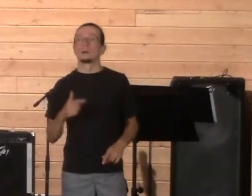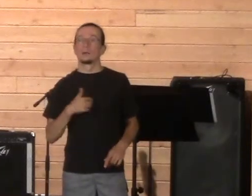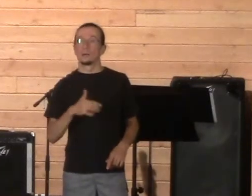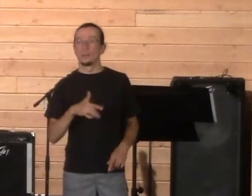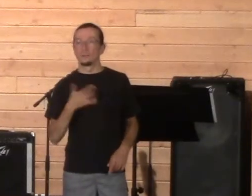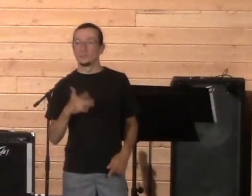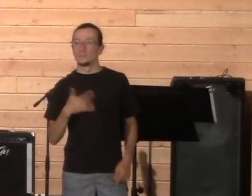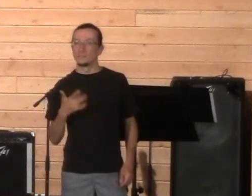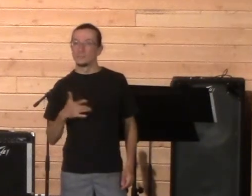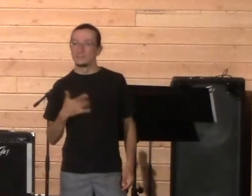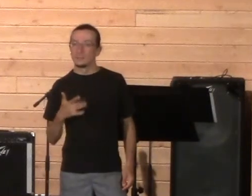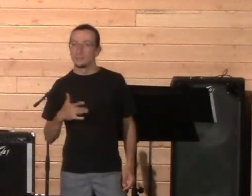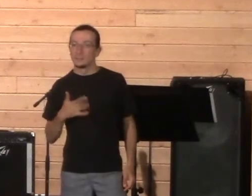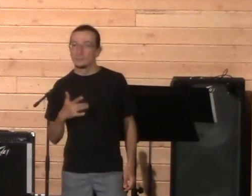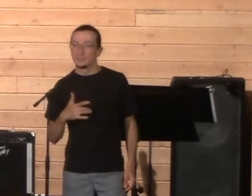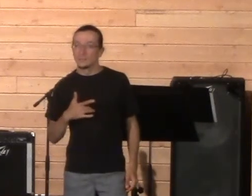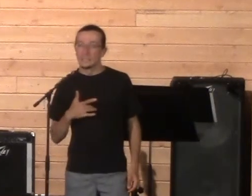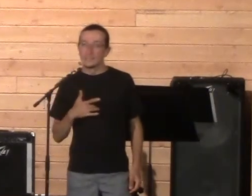feeling